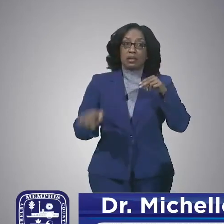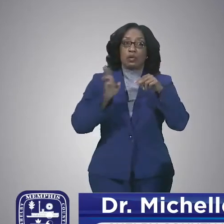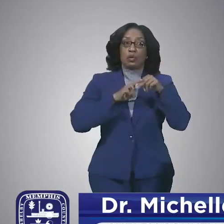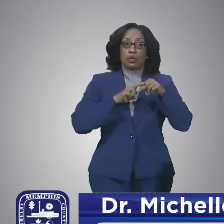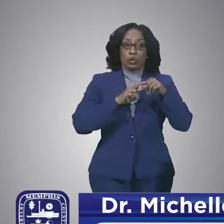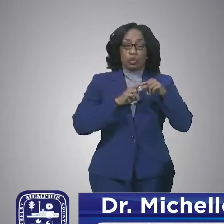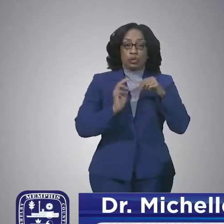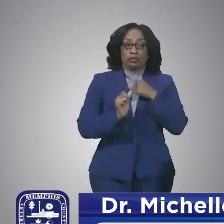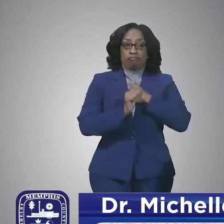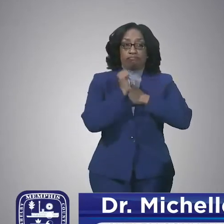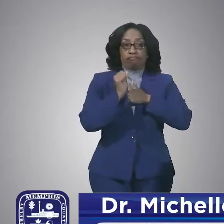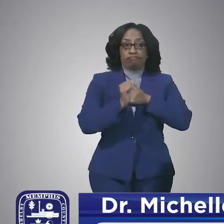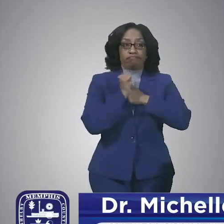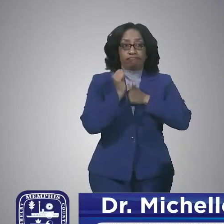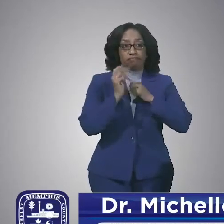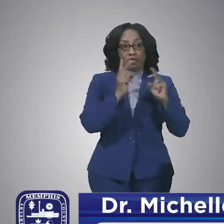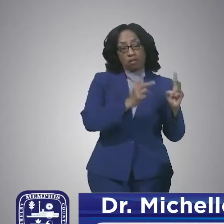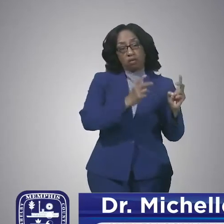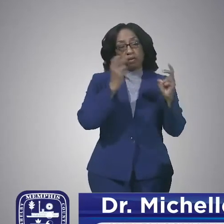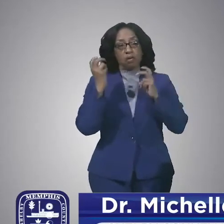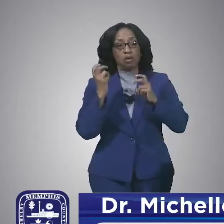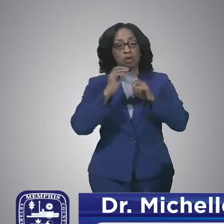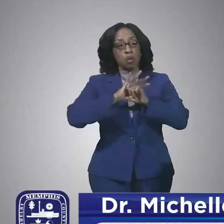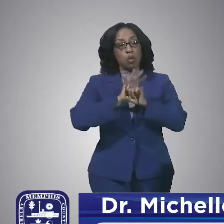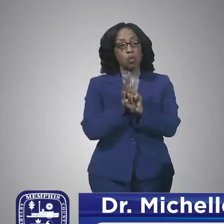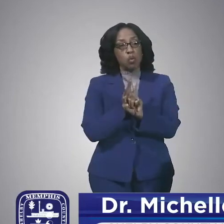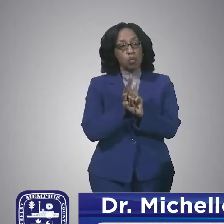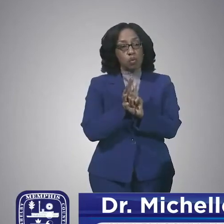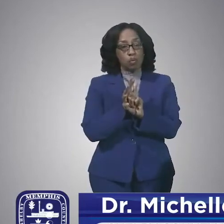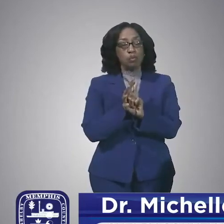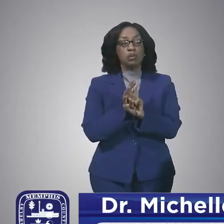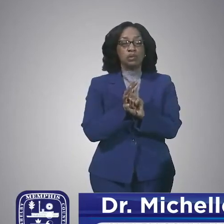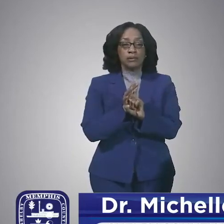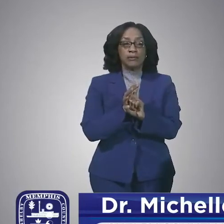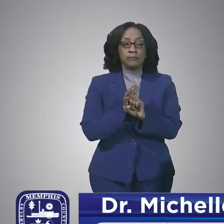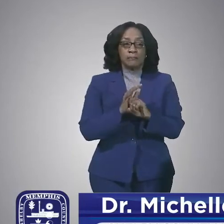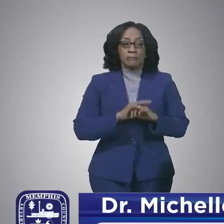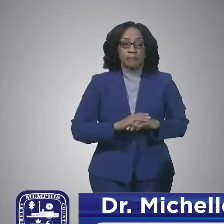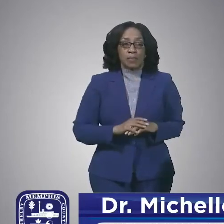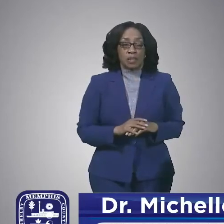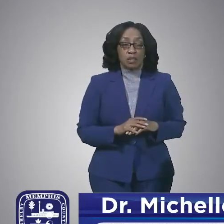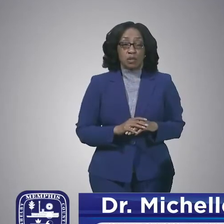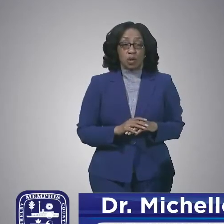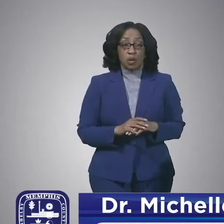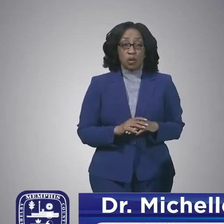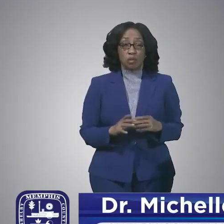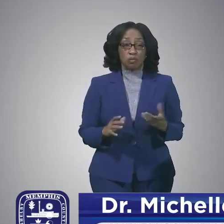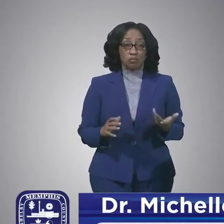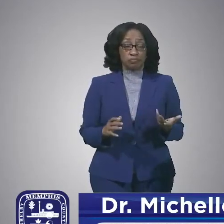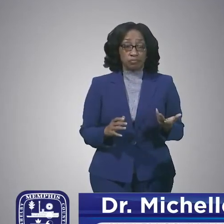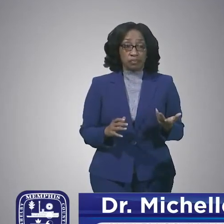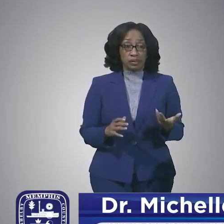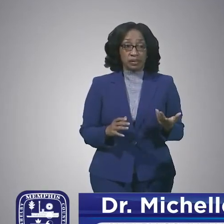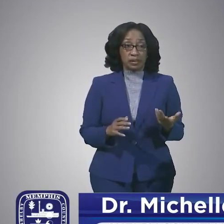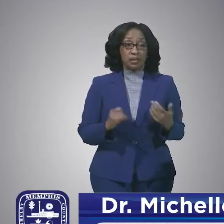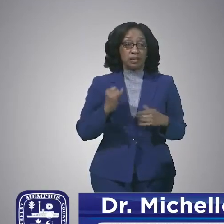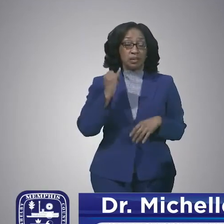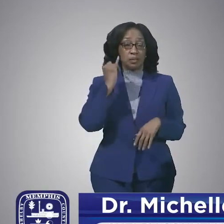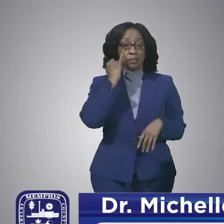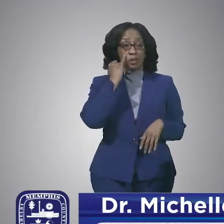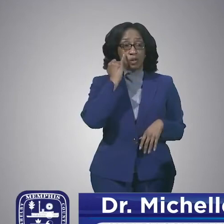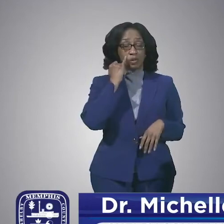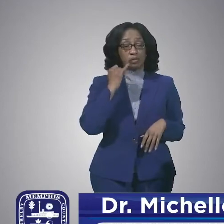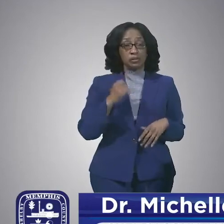risk for getting COVID-19. And so with that said, it would be irresponsible of me